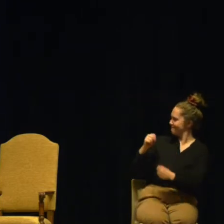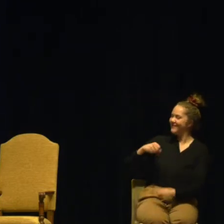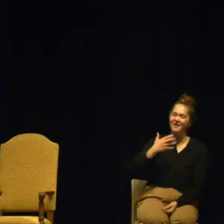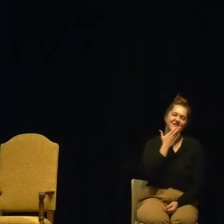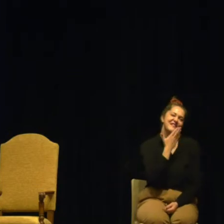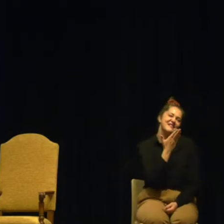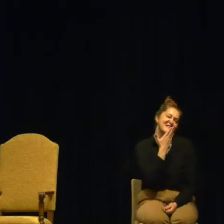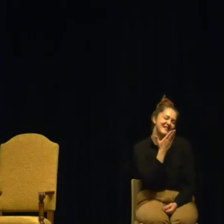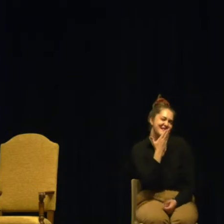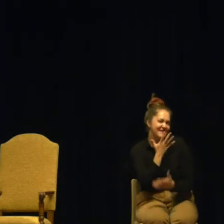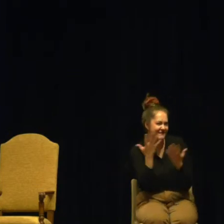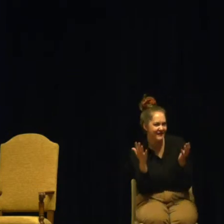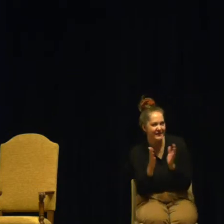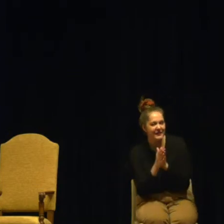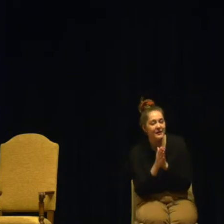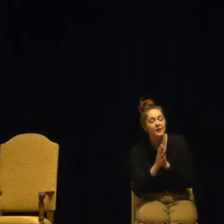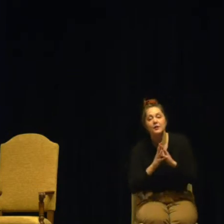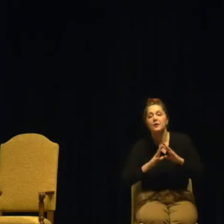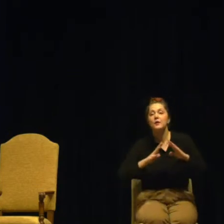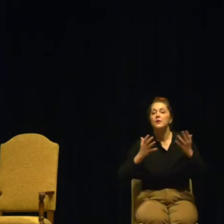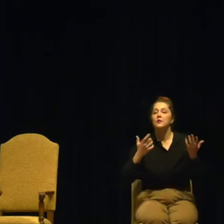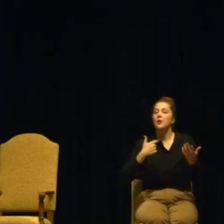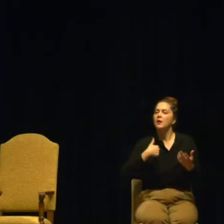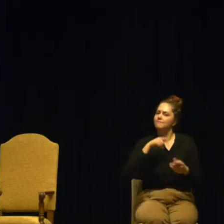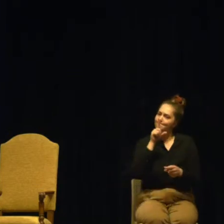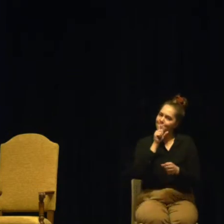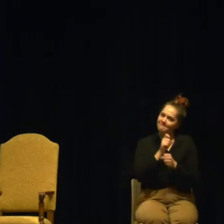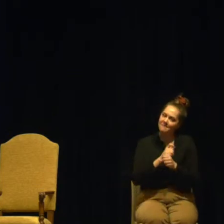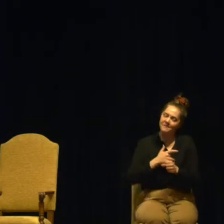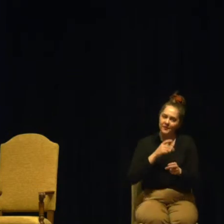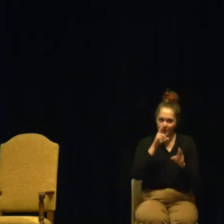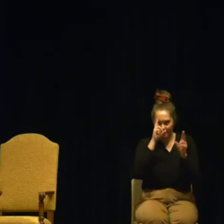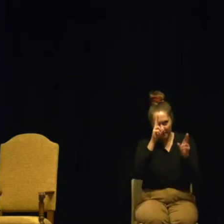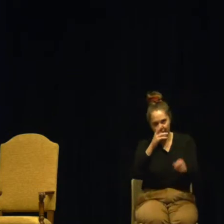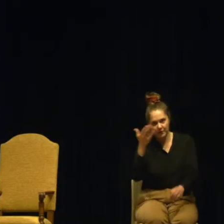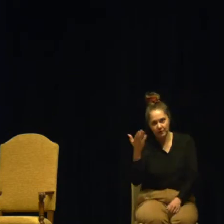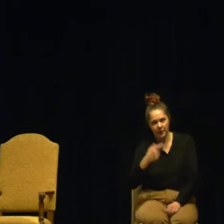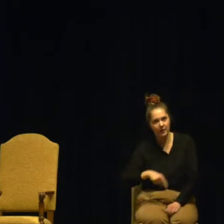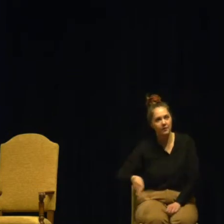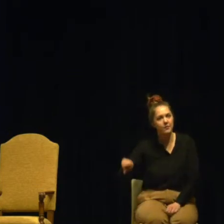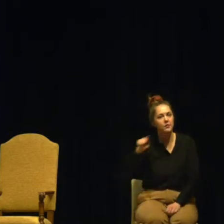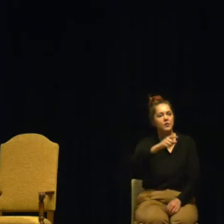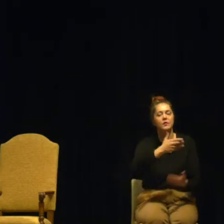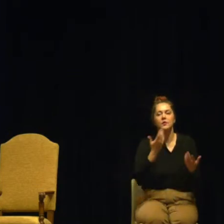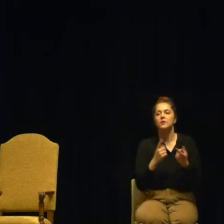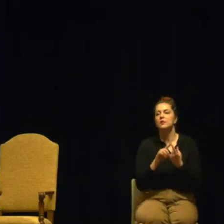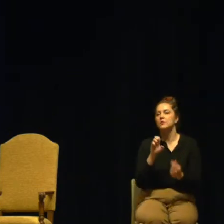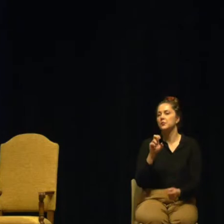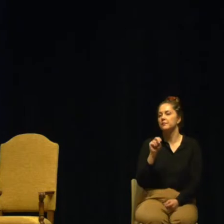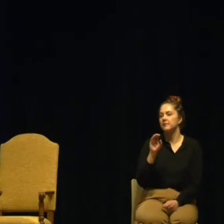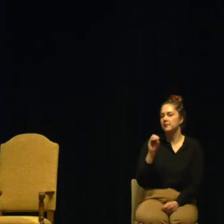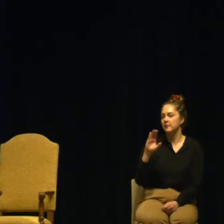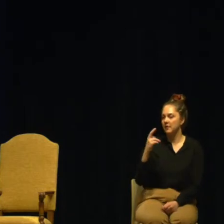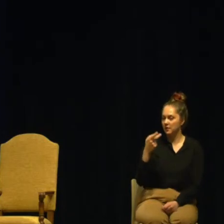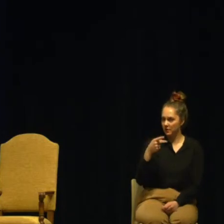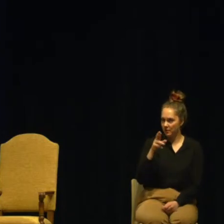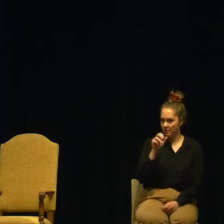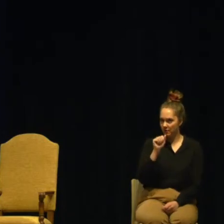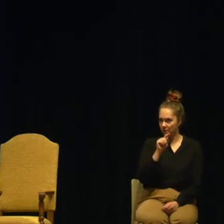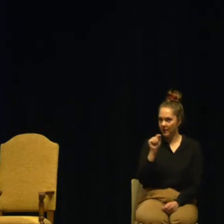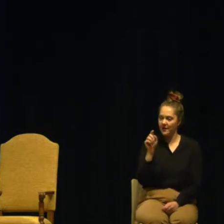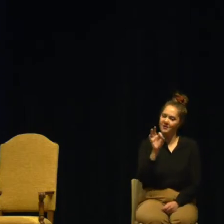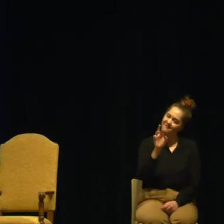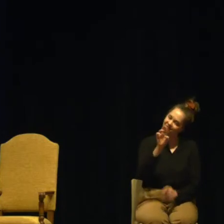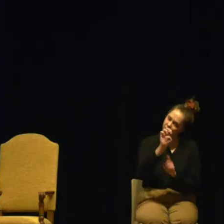Thank you so much. And so I am truly honored to welcome you here to the Enoch Pratt